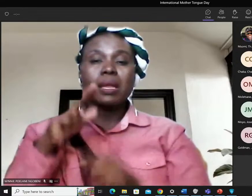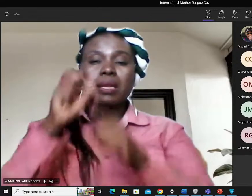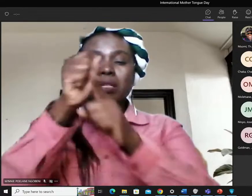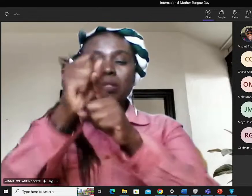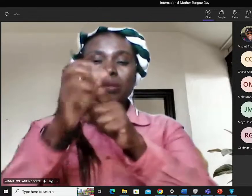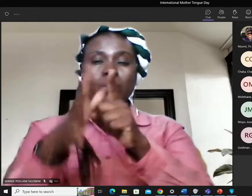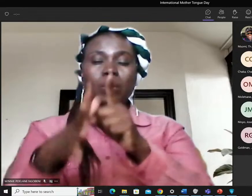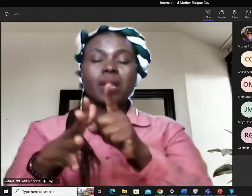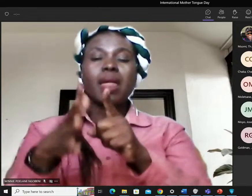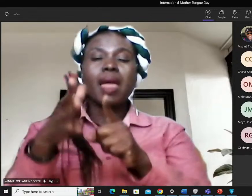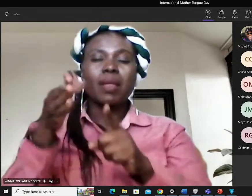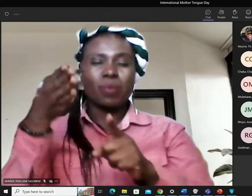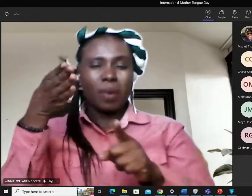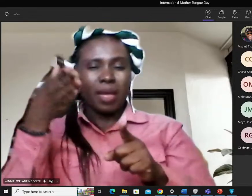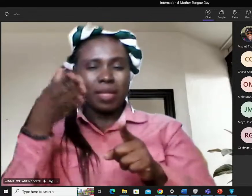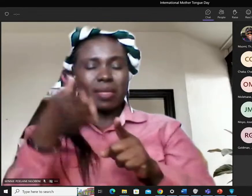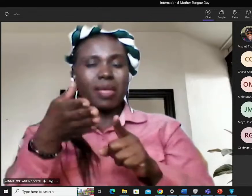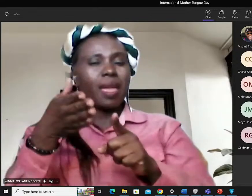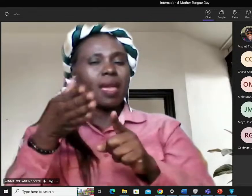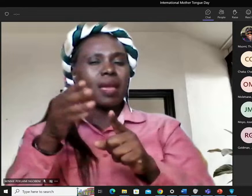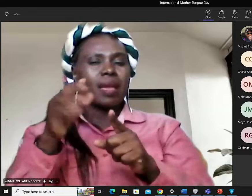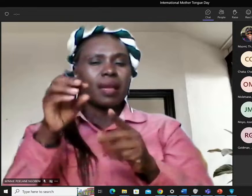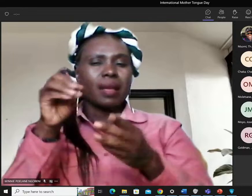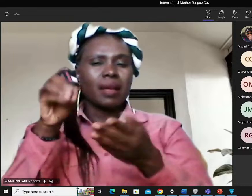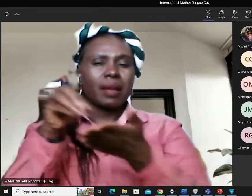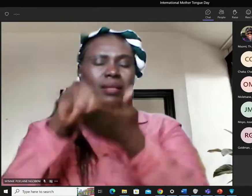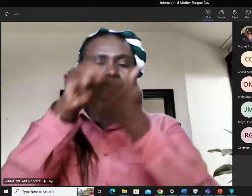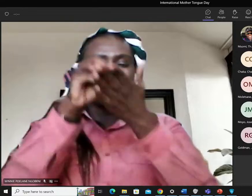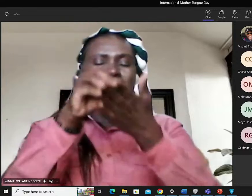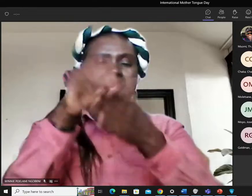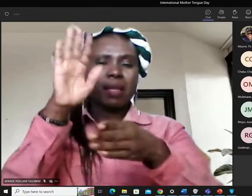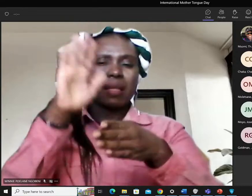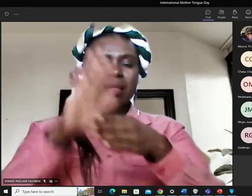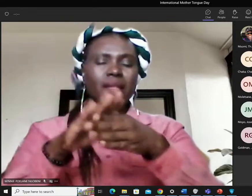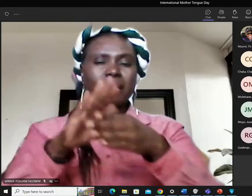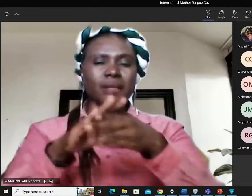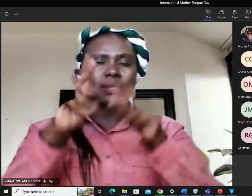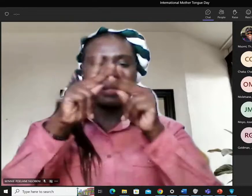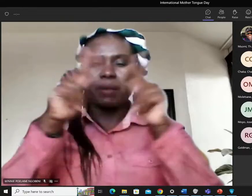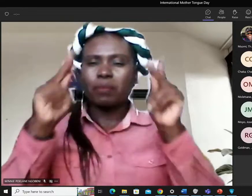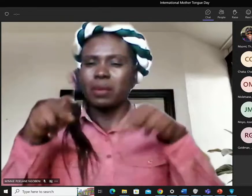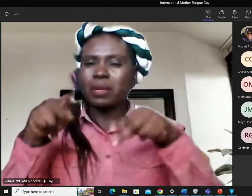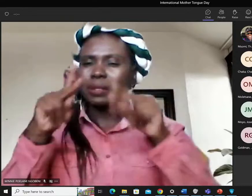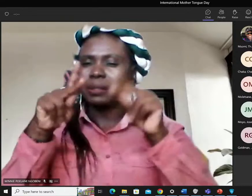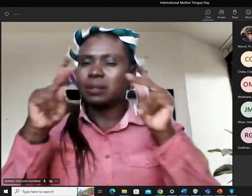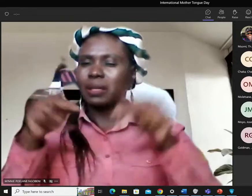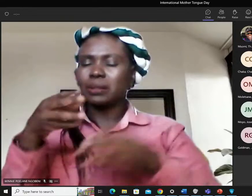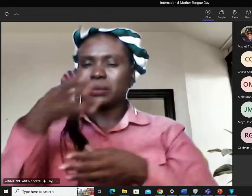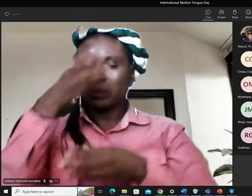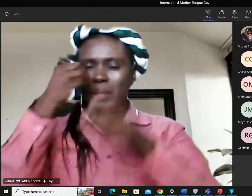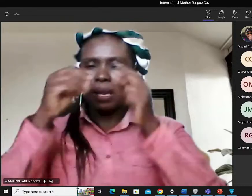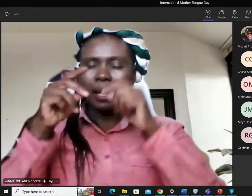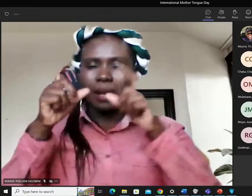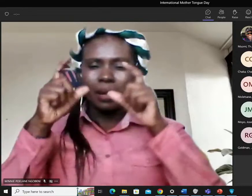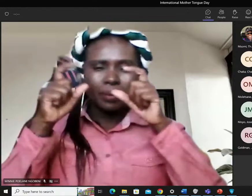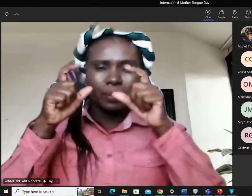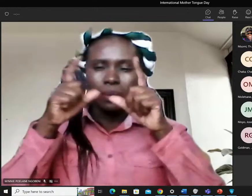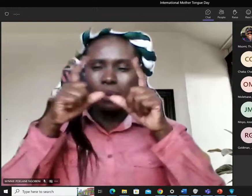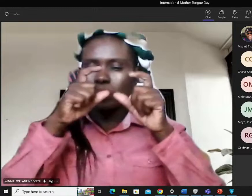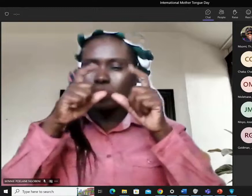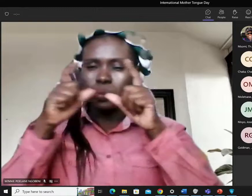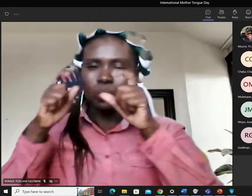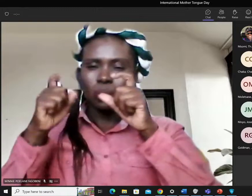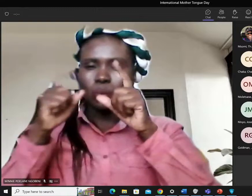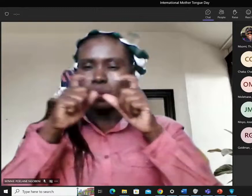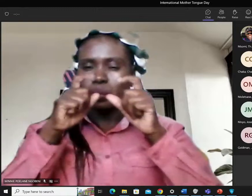there. I always take the metaphor of a photograph. If you are learning something or you take a picture and you look at that